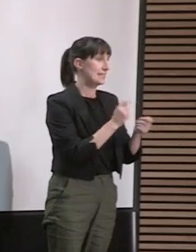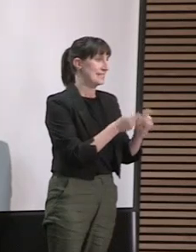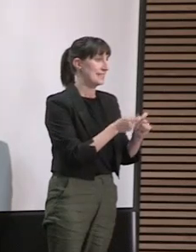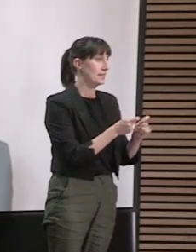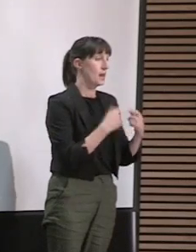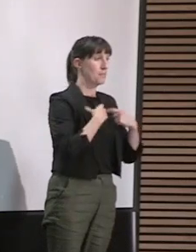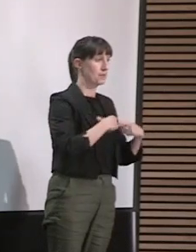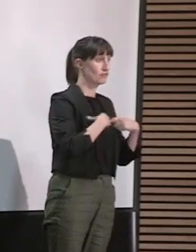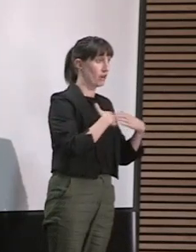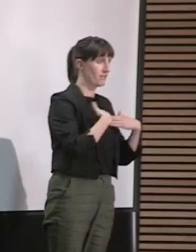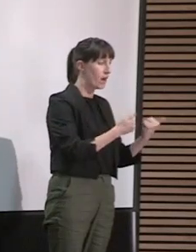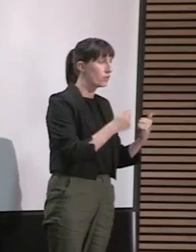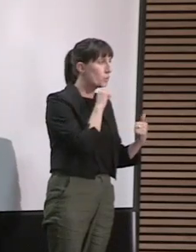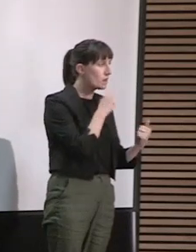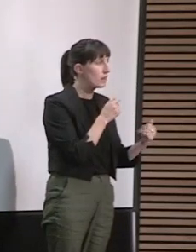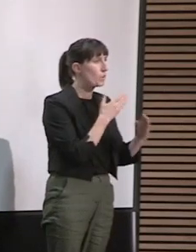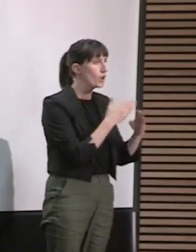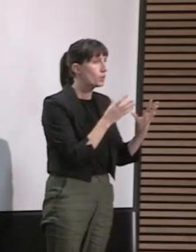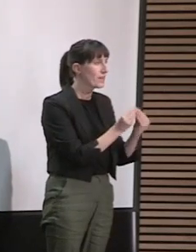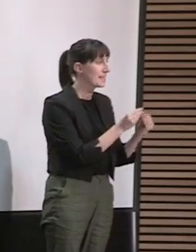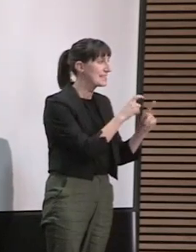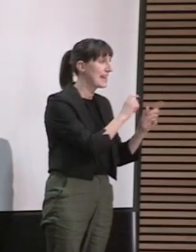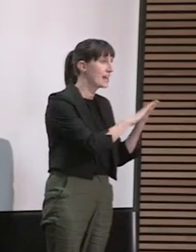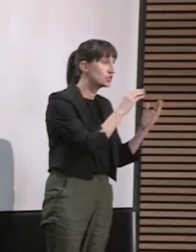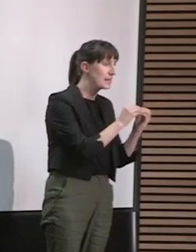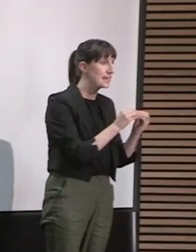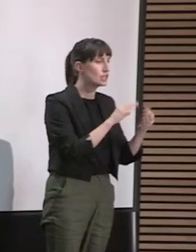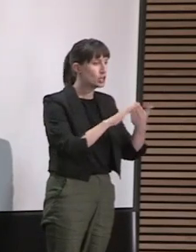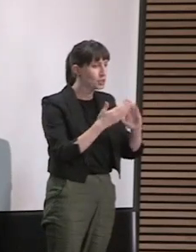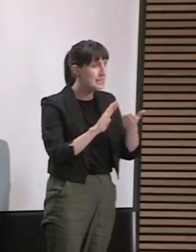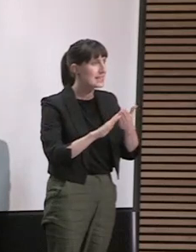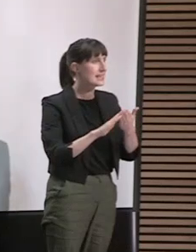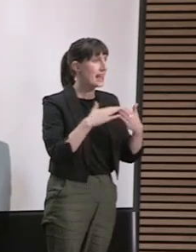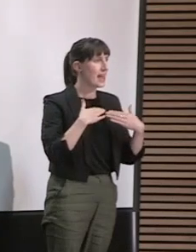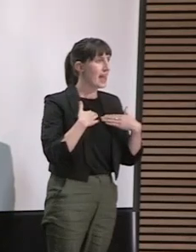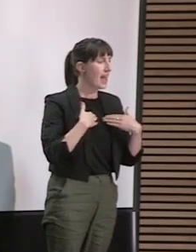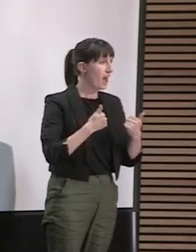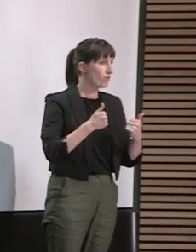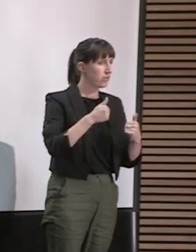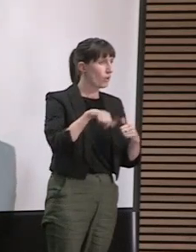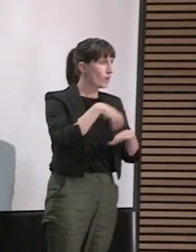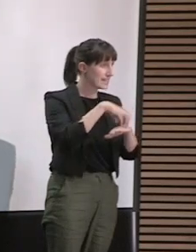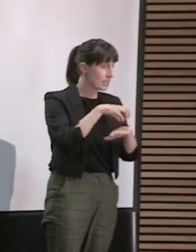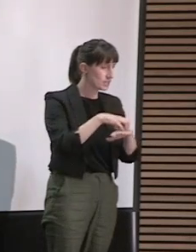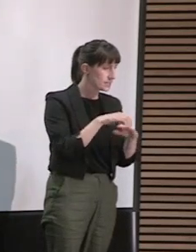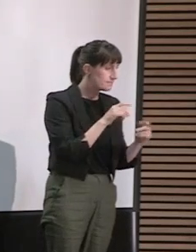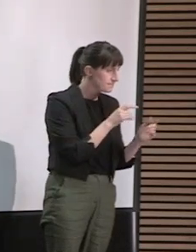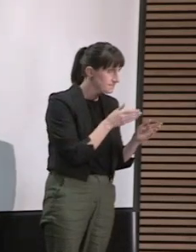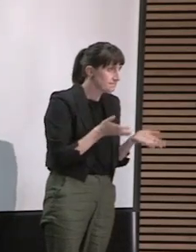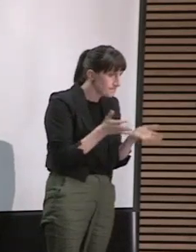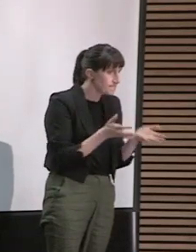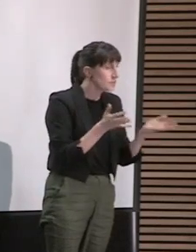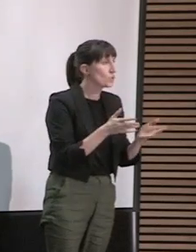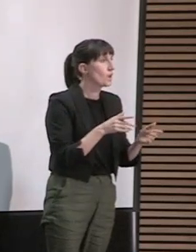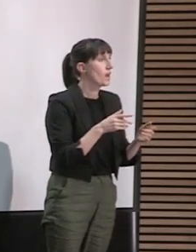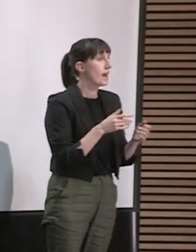working with district health boards, public health units and communities to target an additional 70,000 tests across